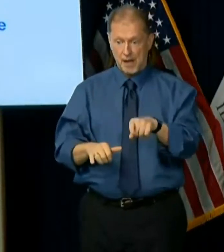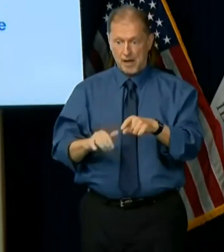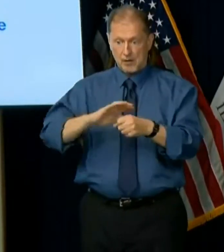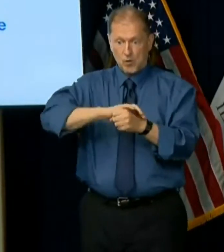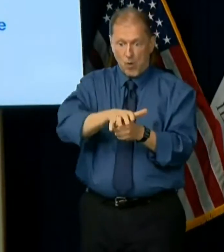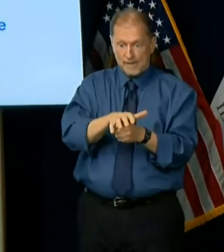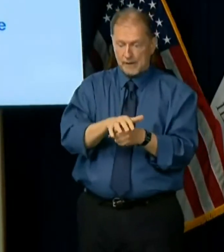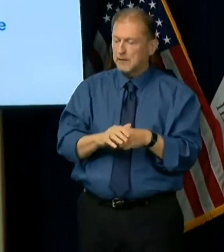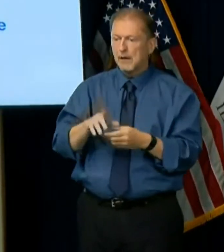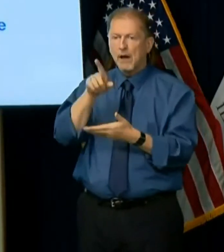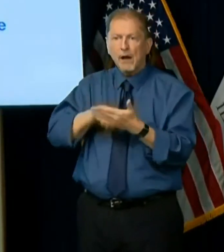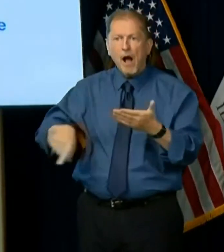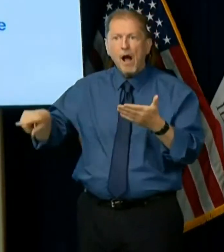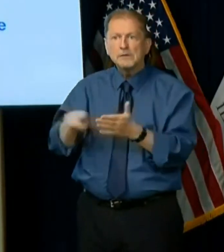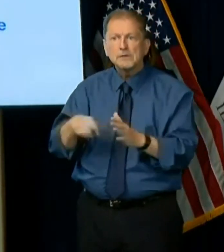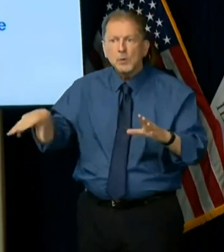orders.